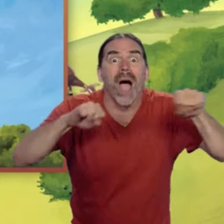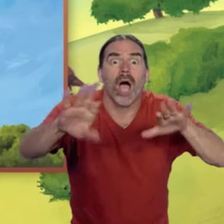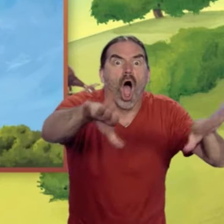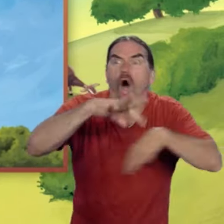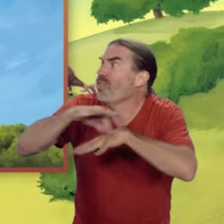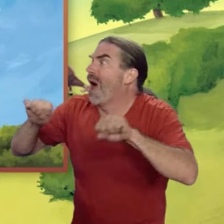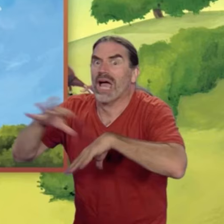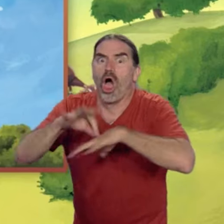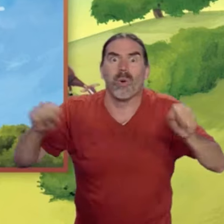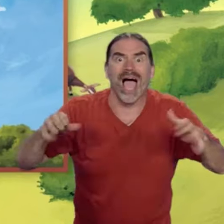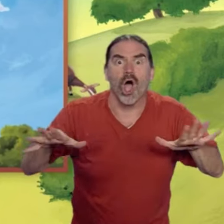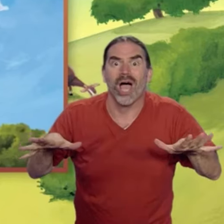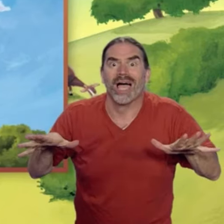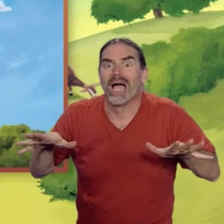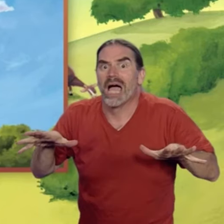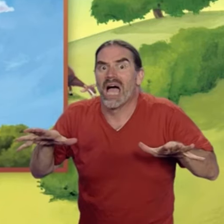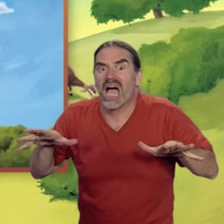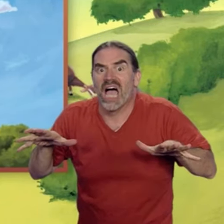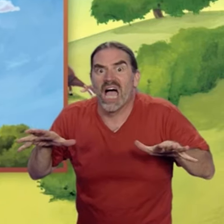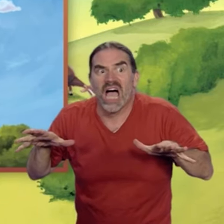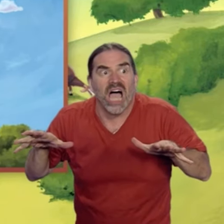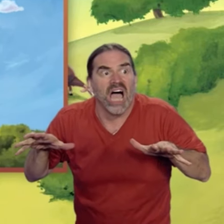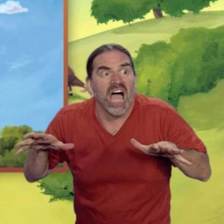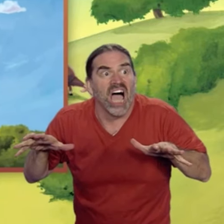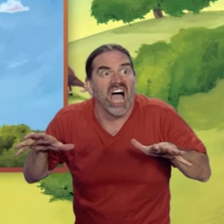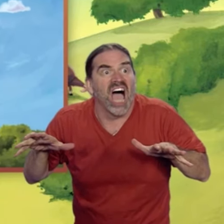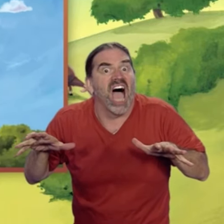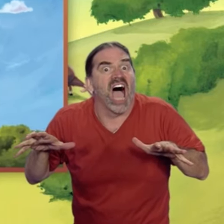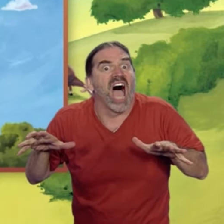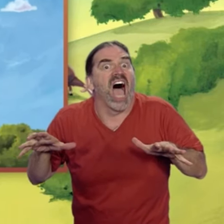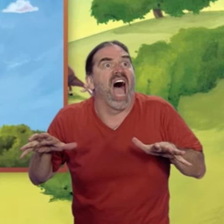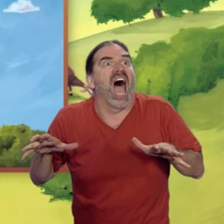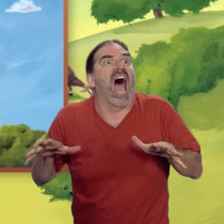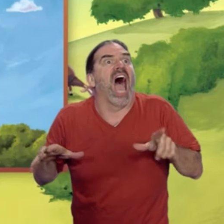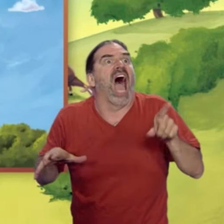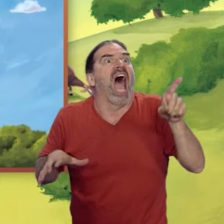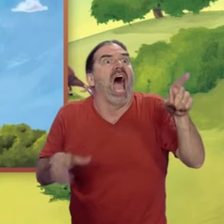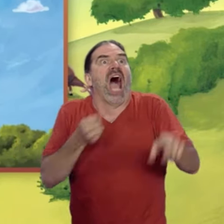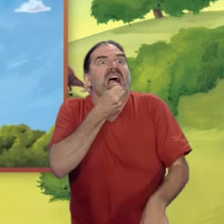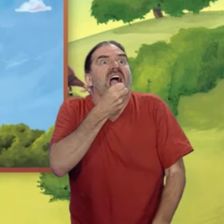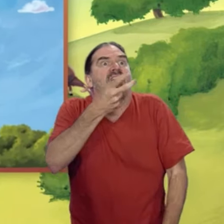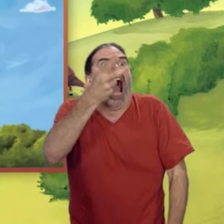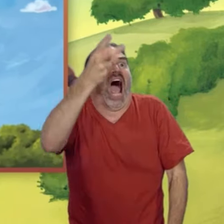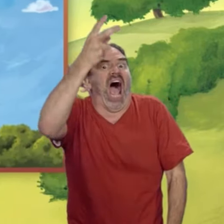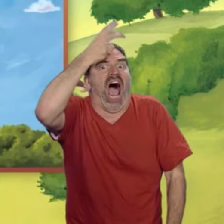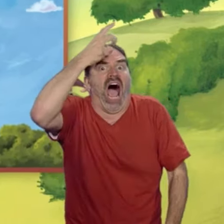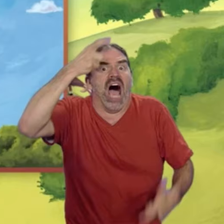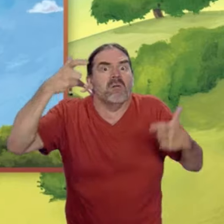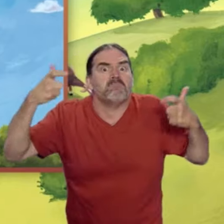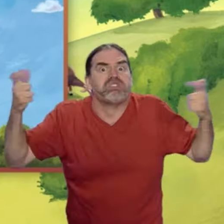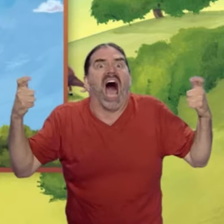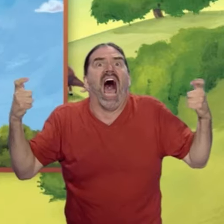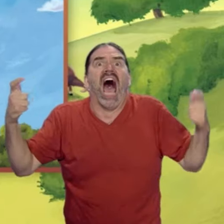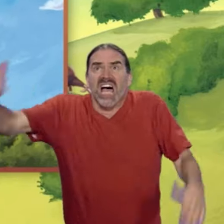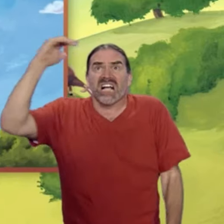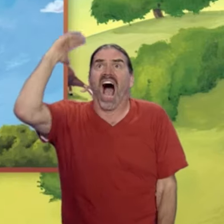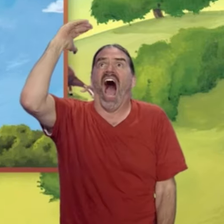The troll thought it might be an earthquake. But it was the biggest billy goat Gruff. Walking up to the